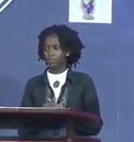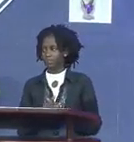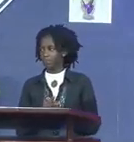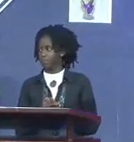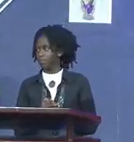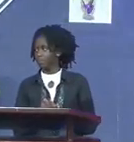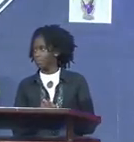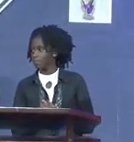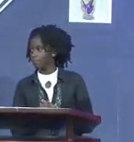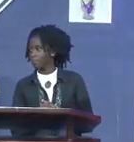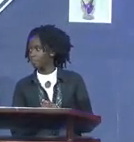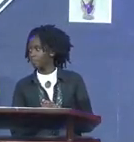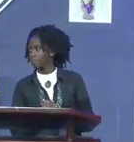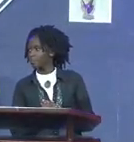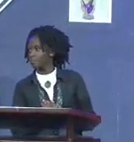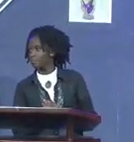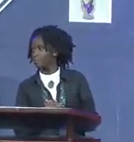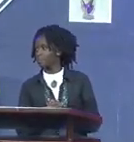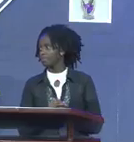Nsaba mama Sefu